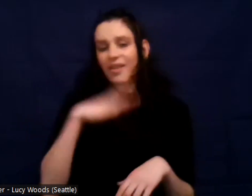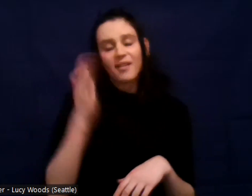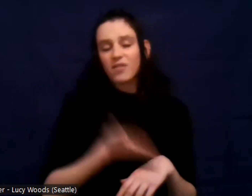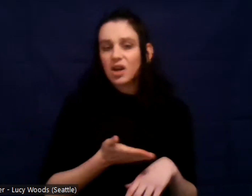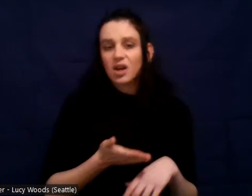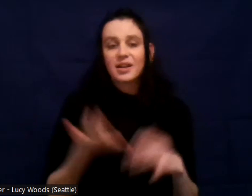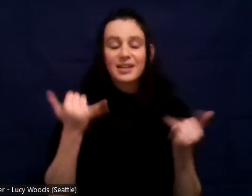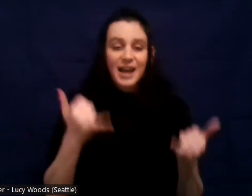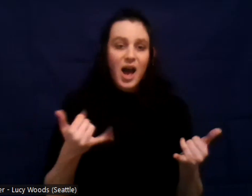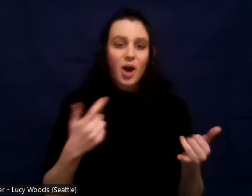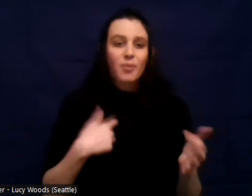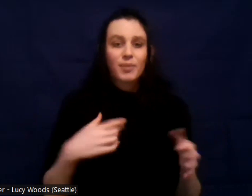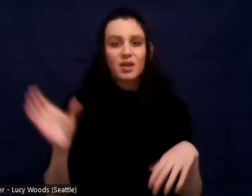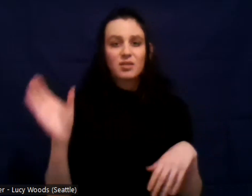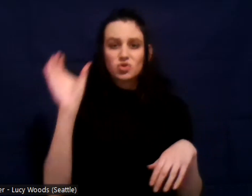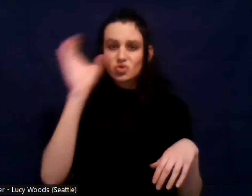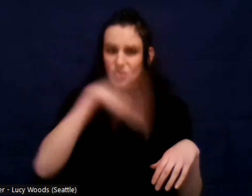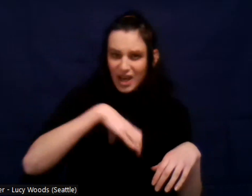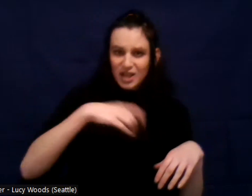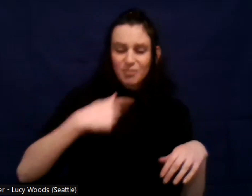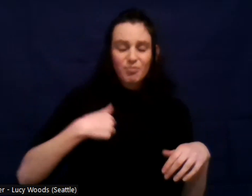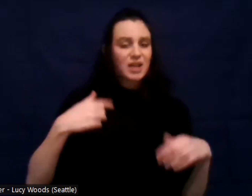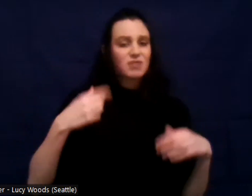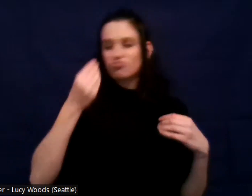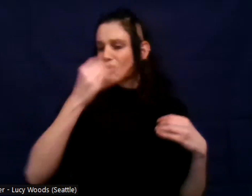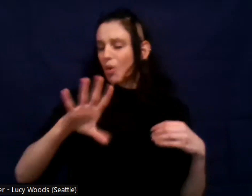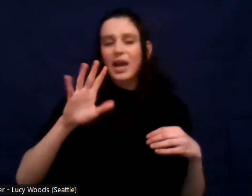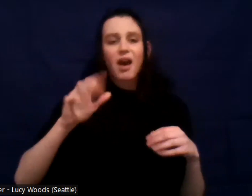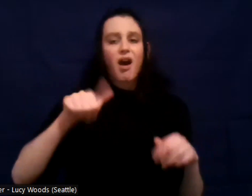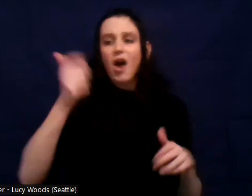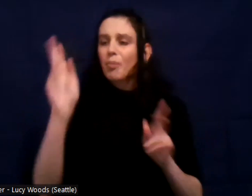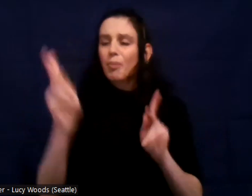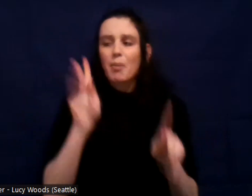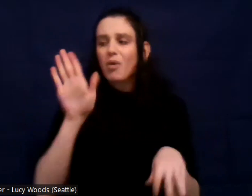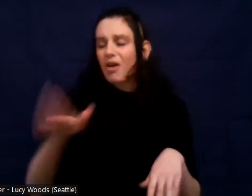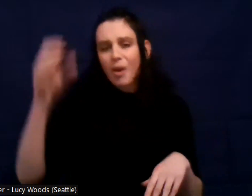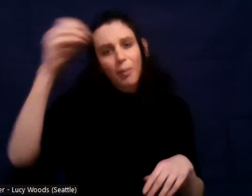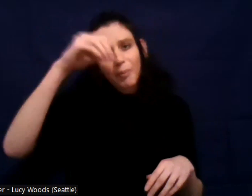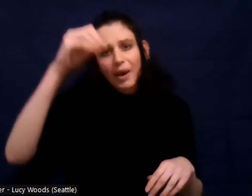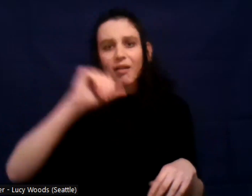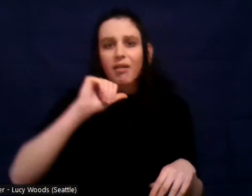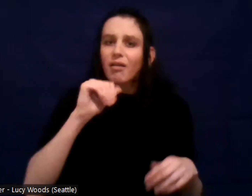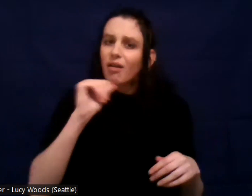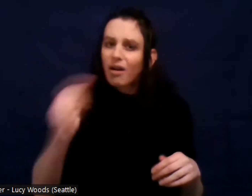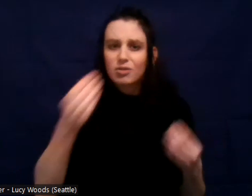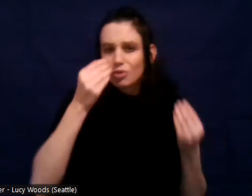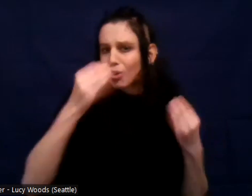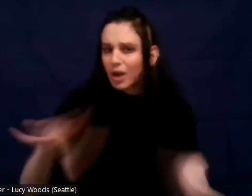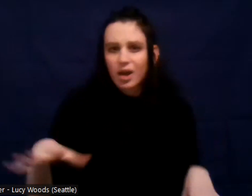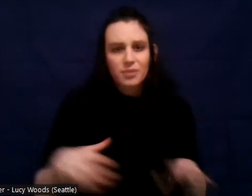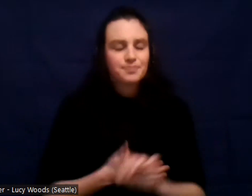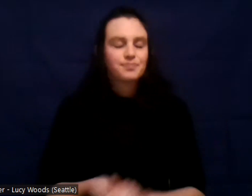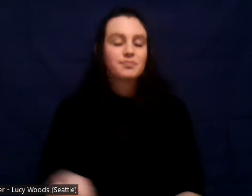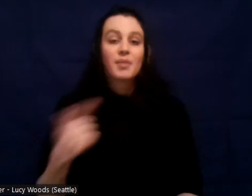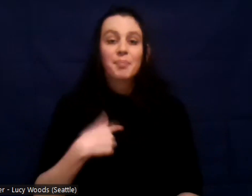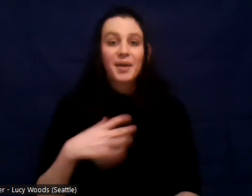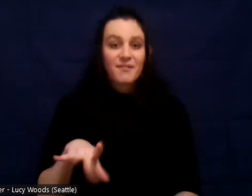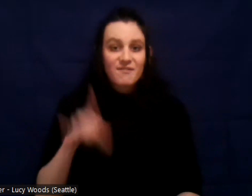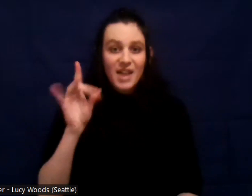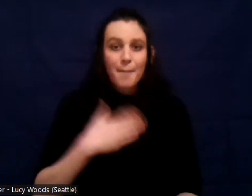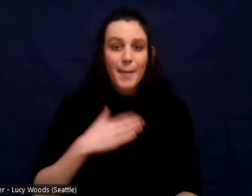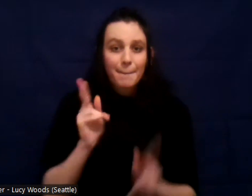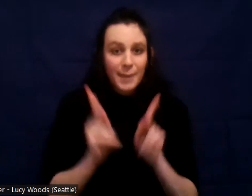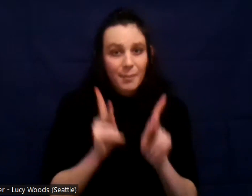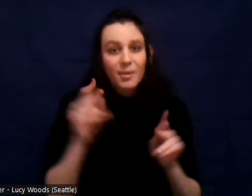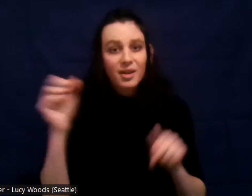and not care what anyone thinks about it. And I found my people, you know. So that is a